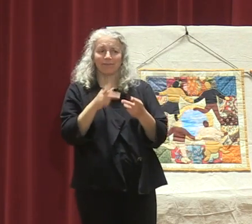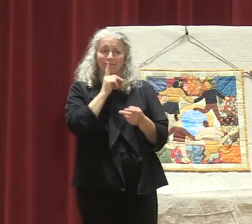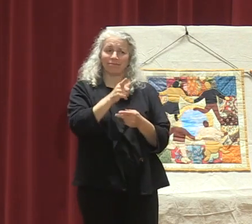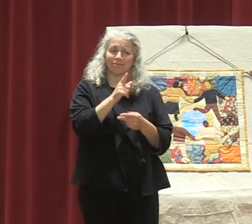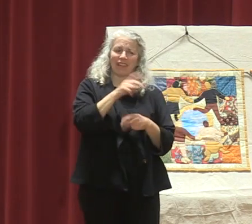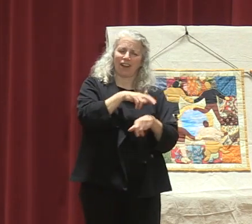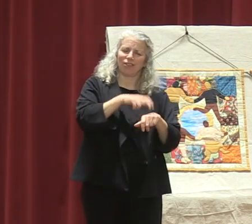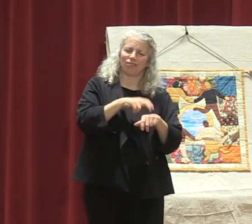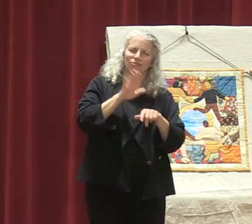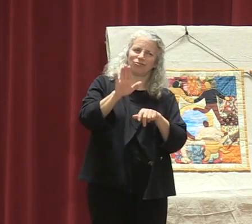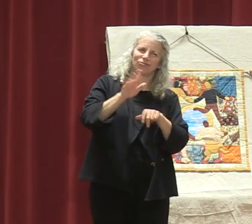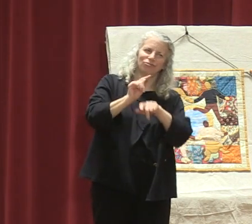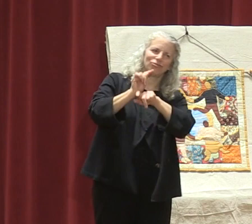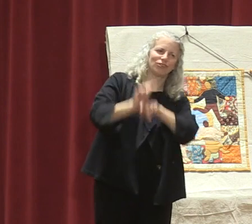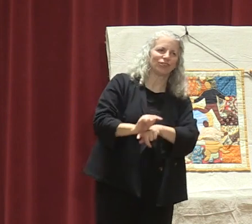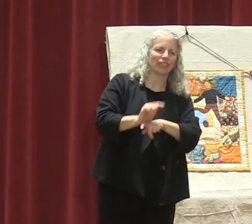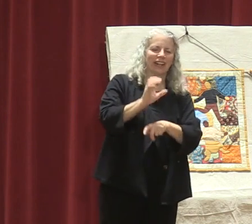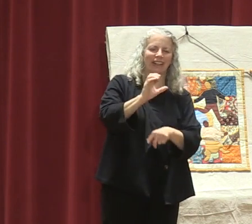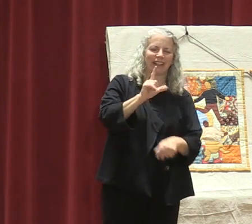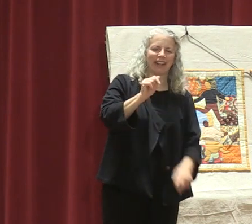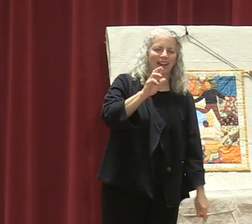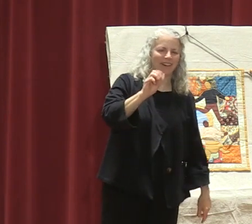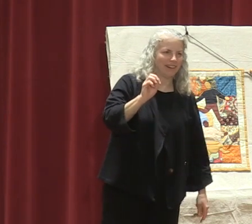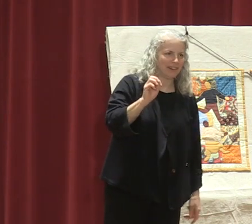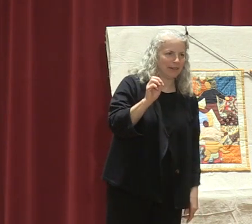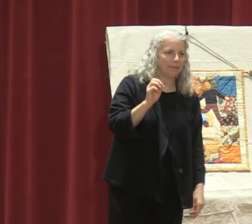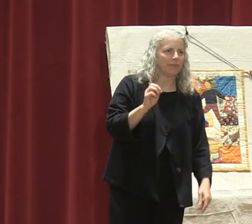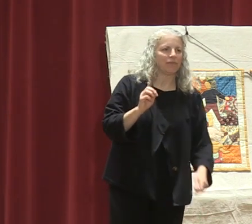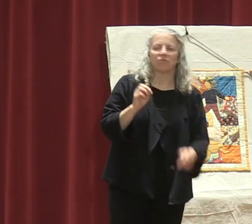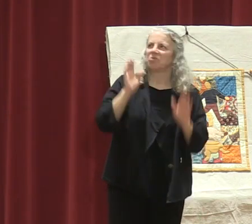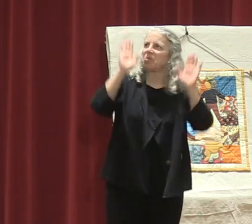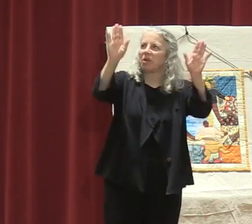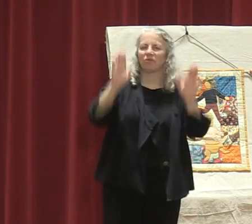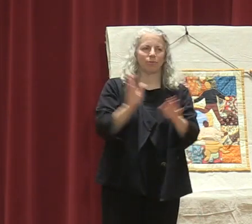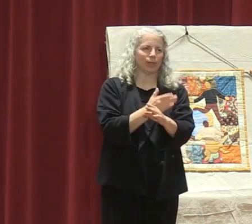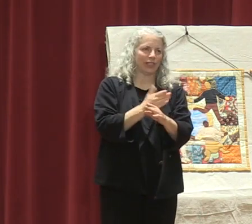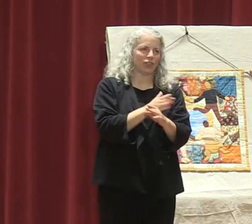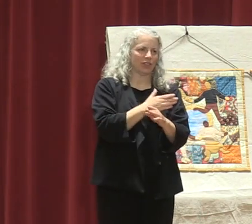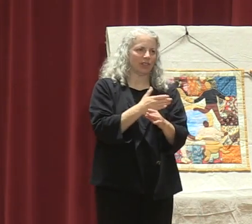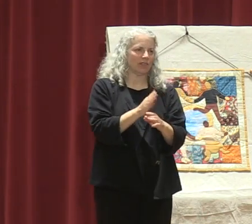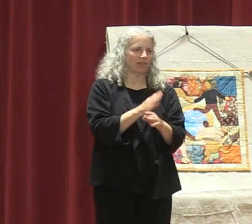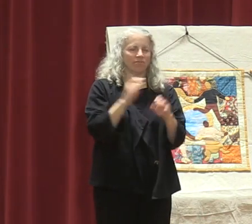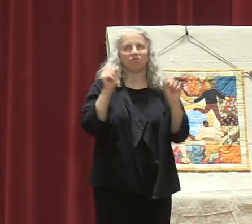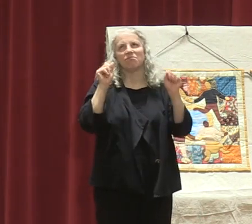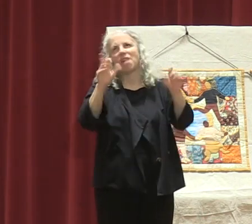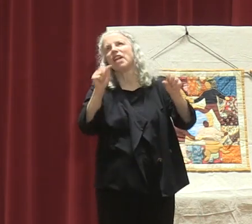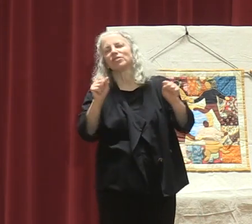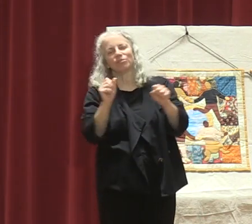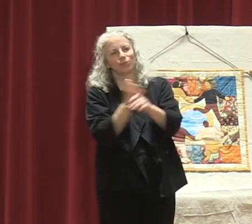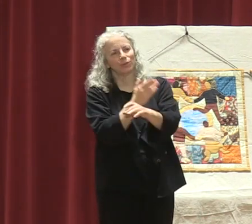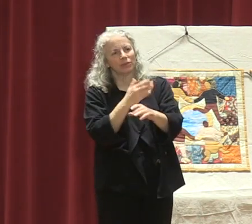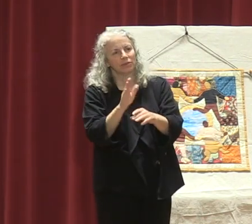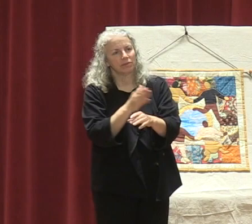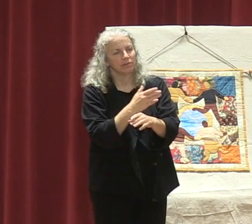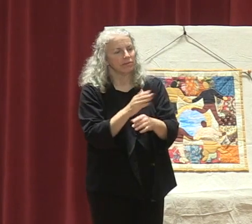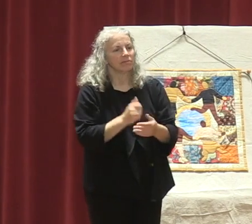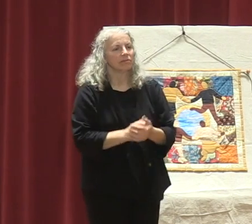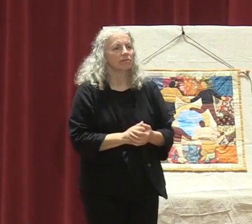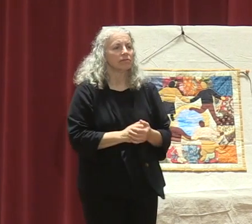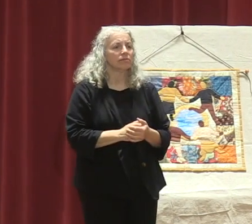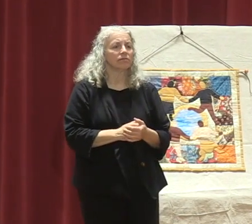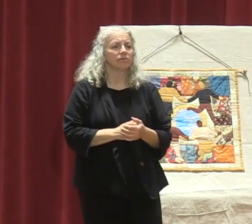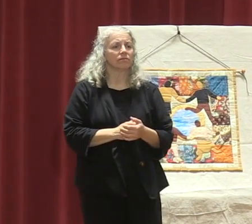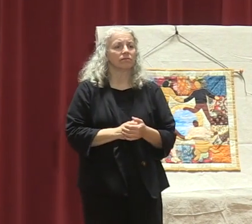has a great tradition in Clare of wonderful musicians, magic music, and